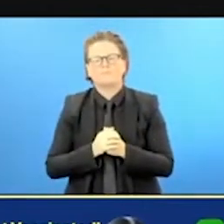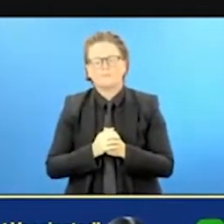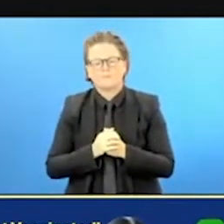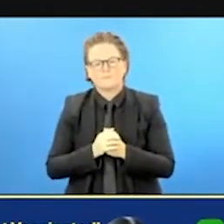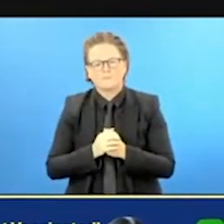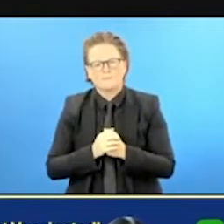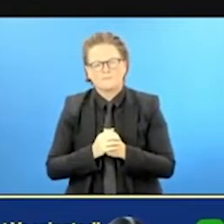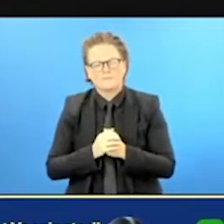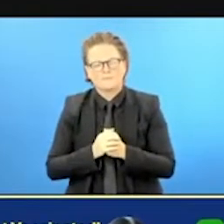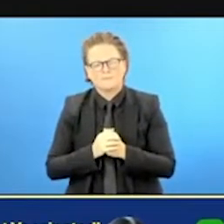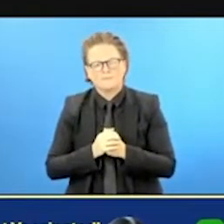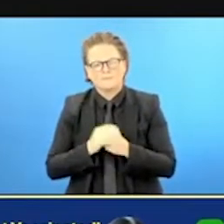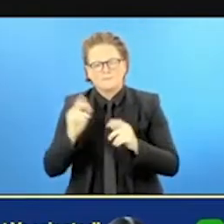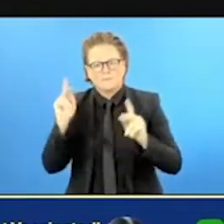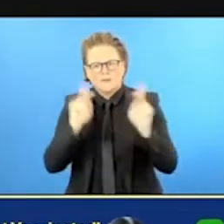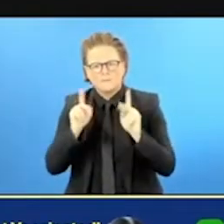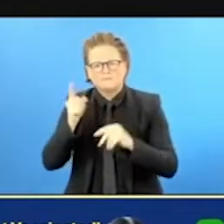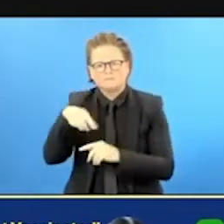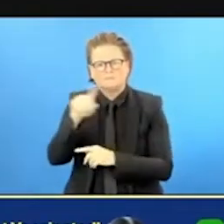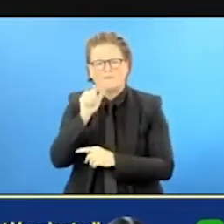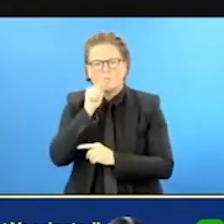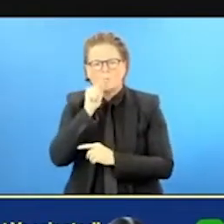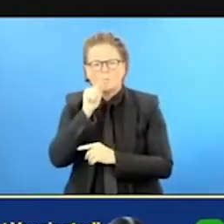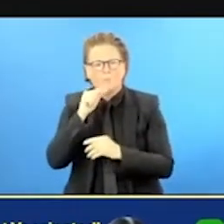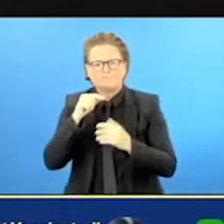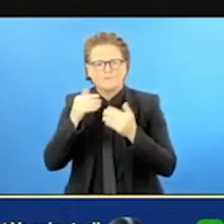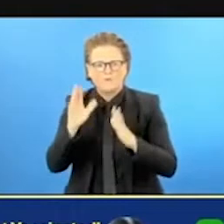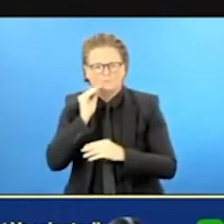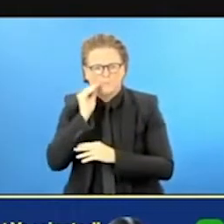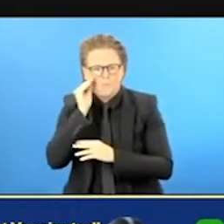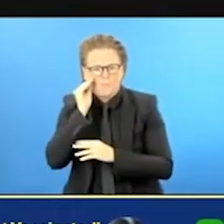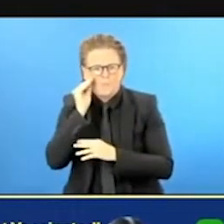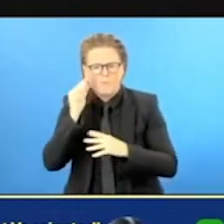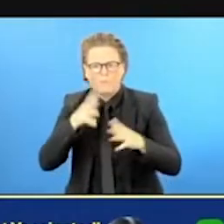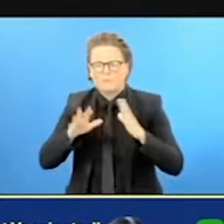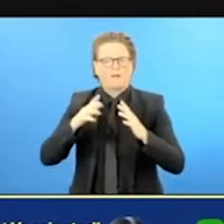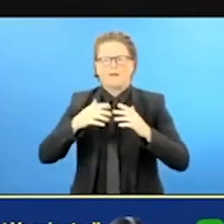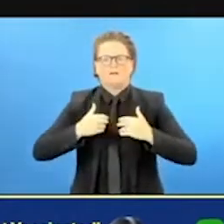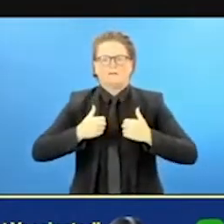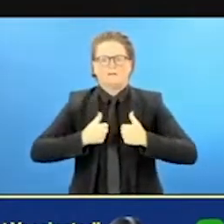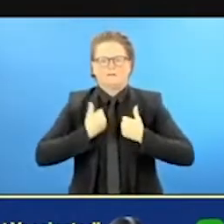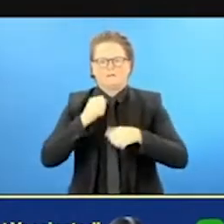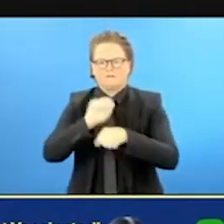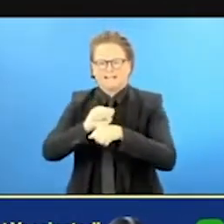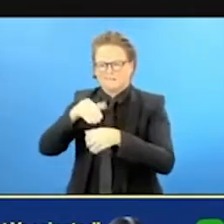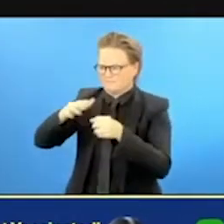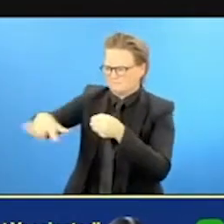care settings, including correctional facilities, homeless shelters, and other congregate residential care and